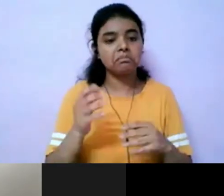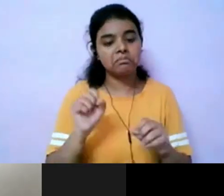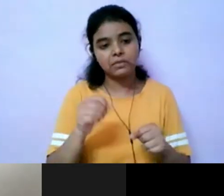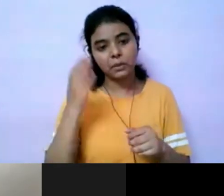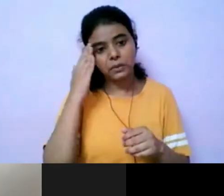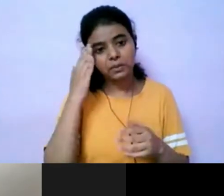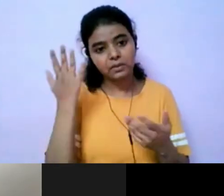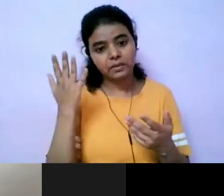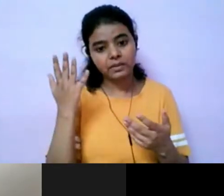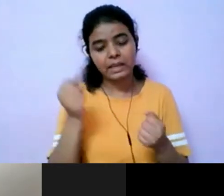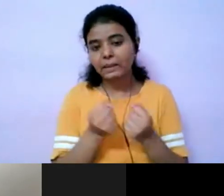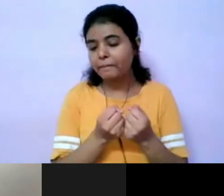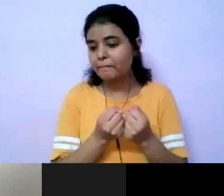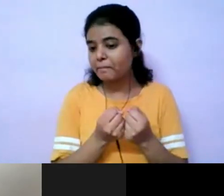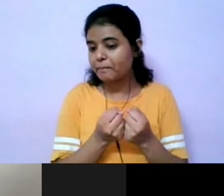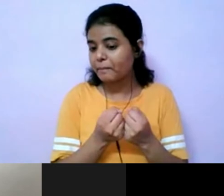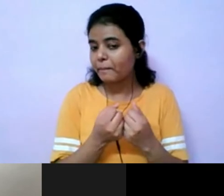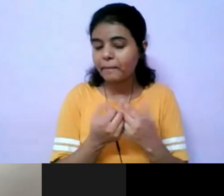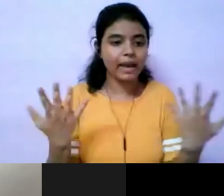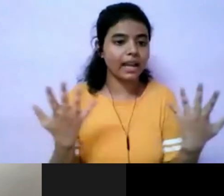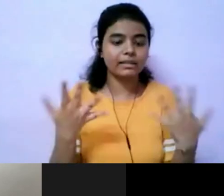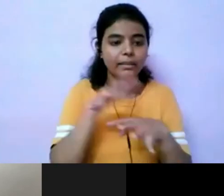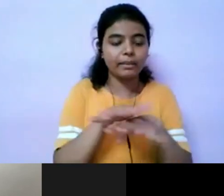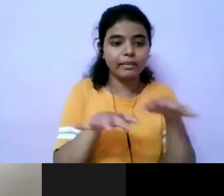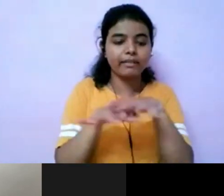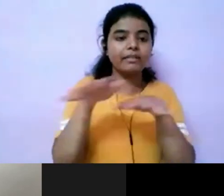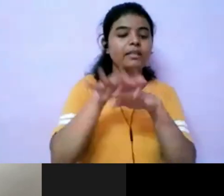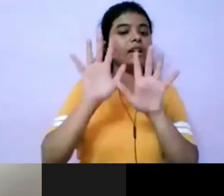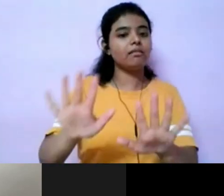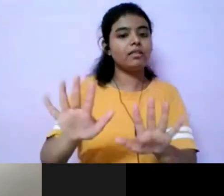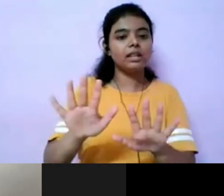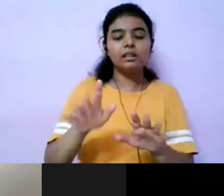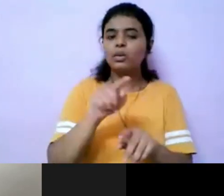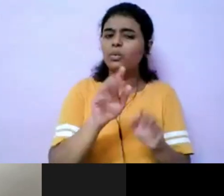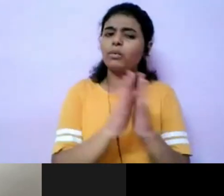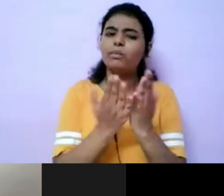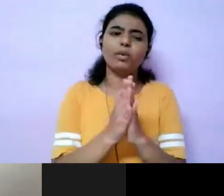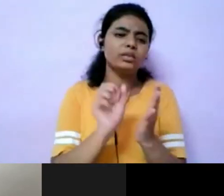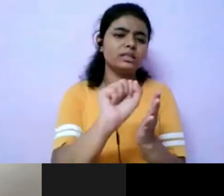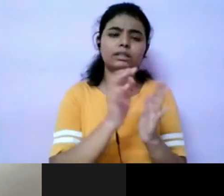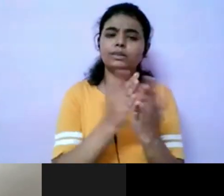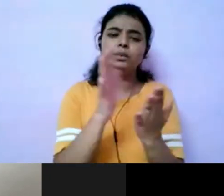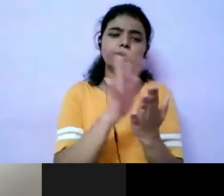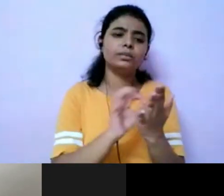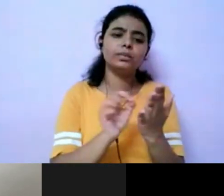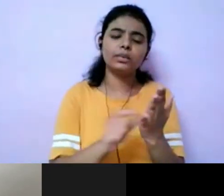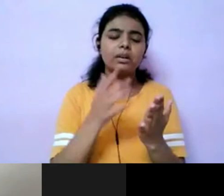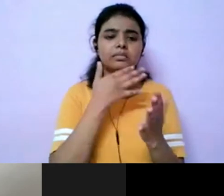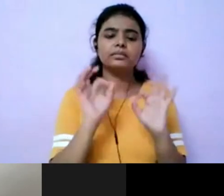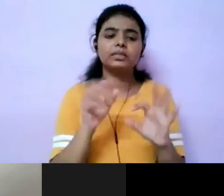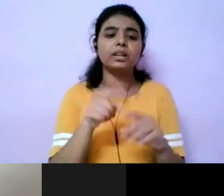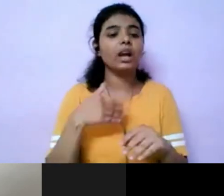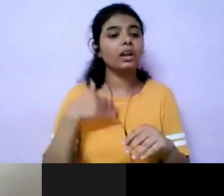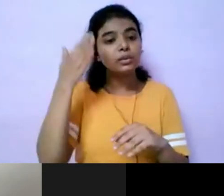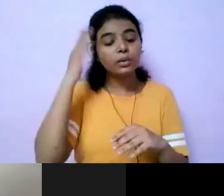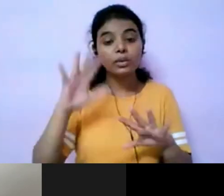so many layered implications of this talk in itself and your books as well. So there are times when I also don't know